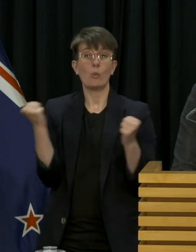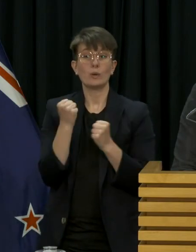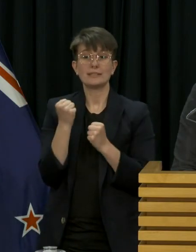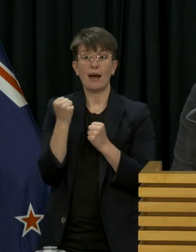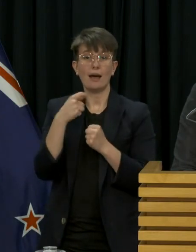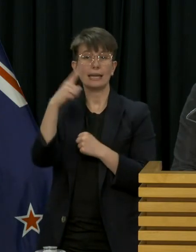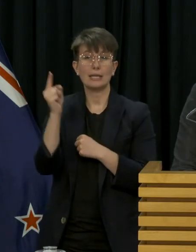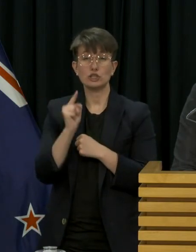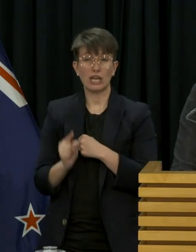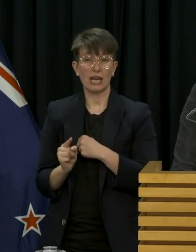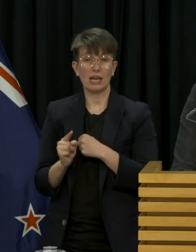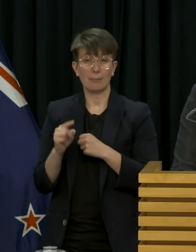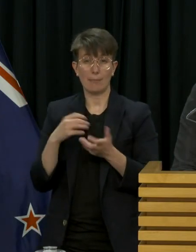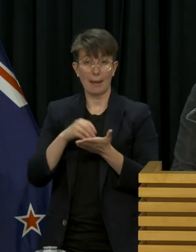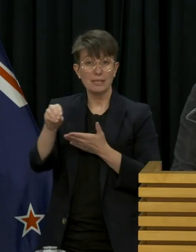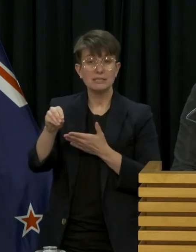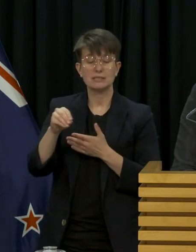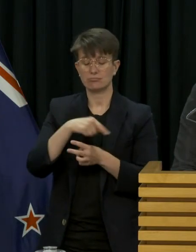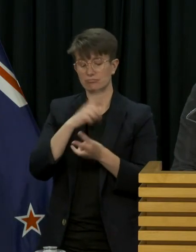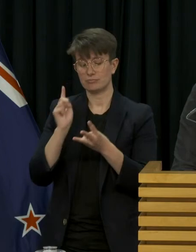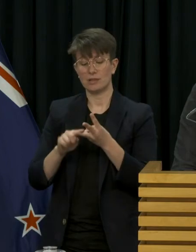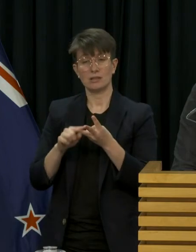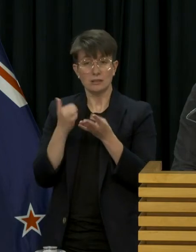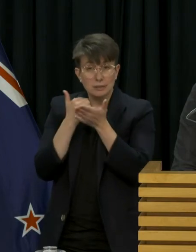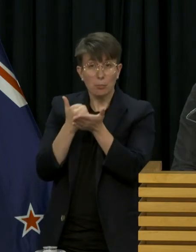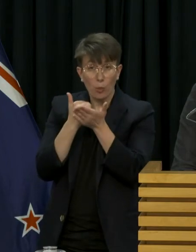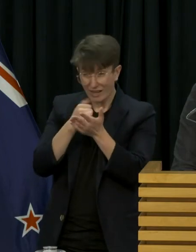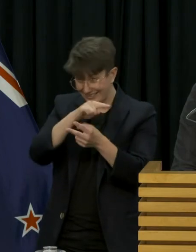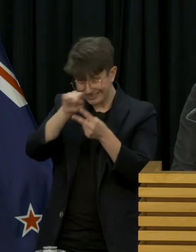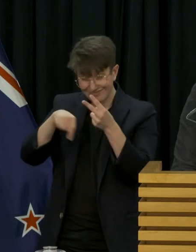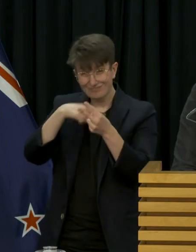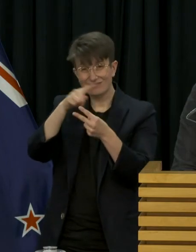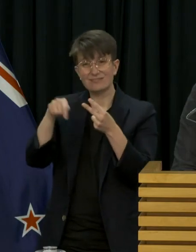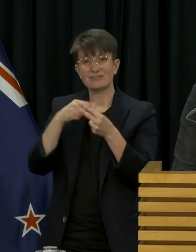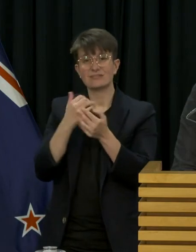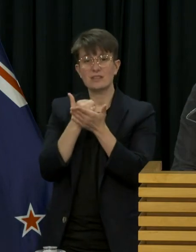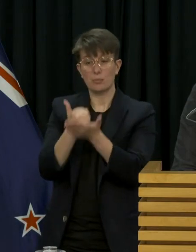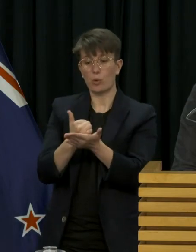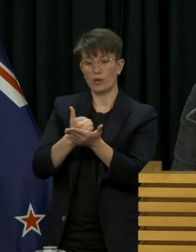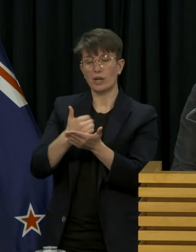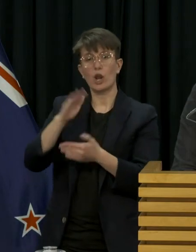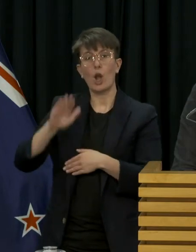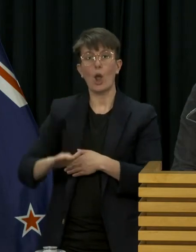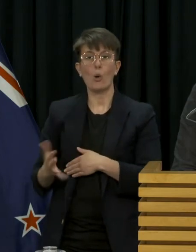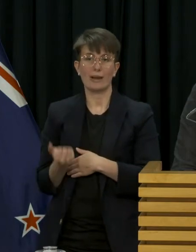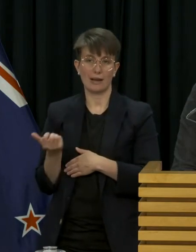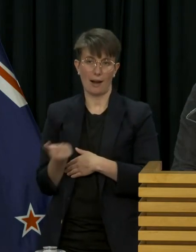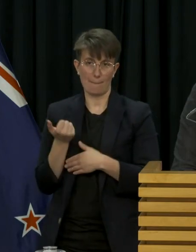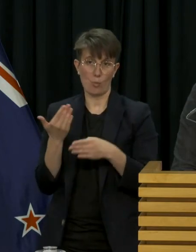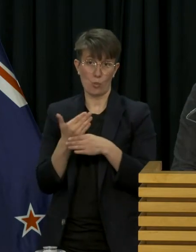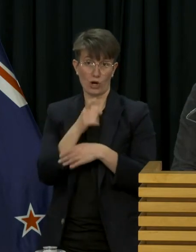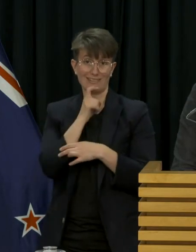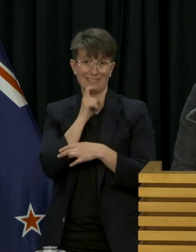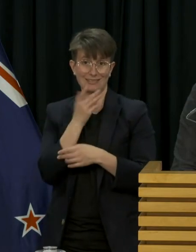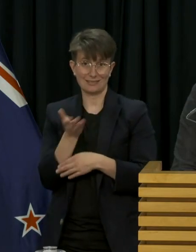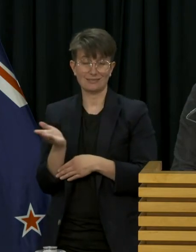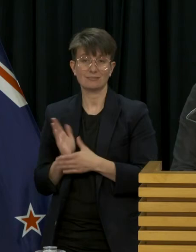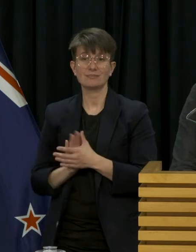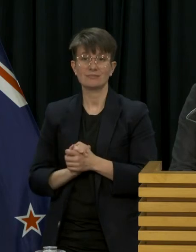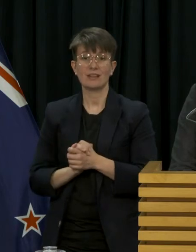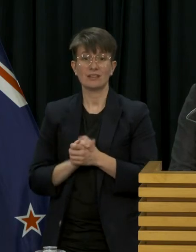low-income workers. But actually, I do think that we need to take into account New Zealand's relative position. Here we are